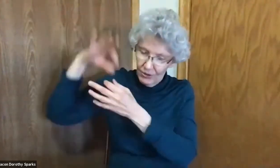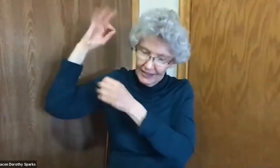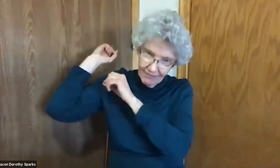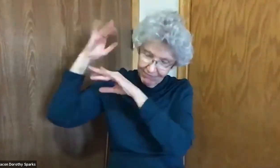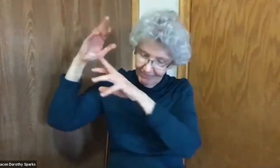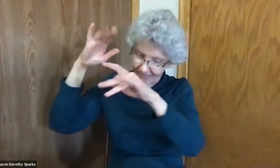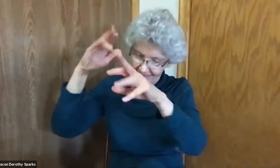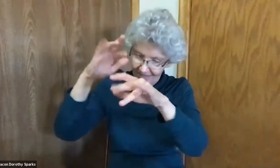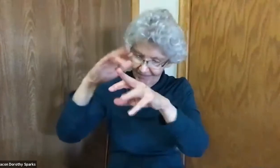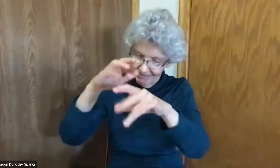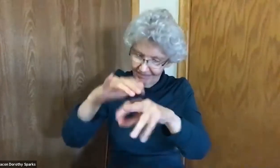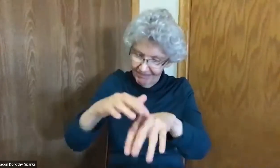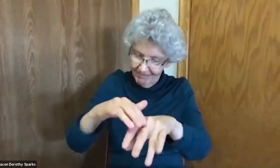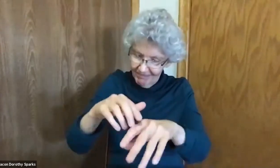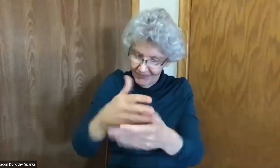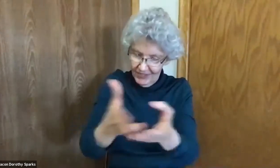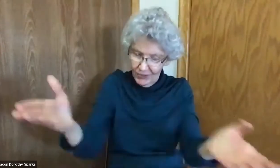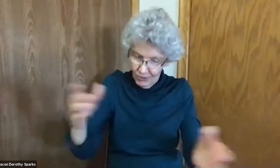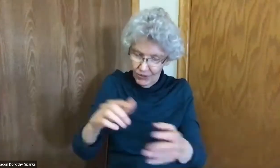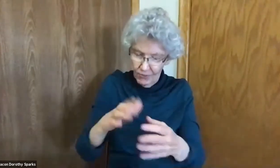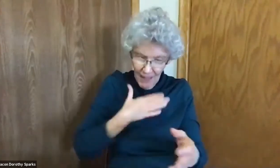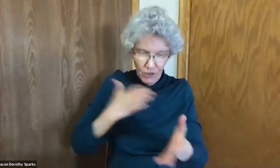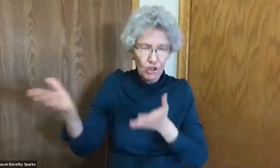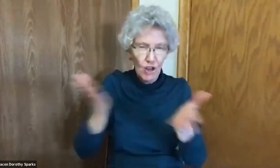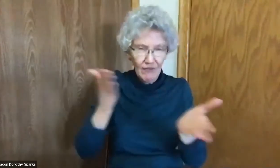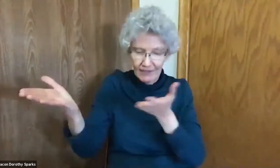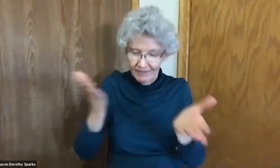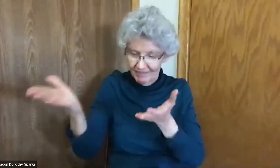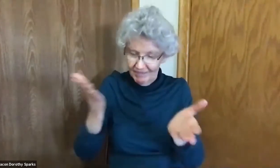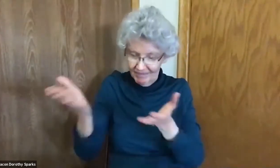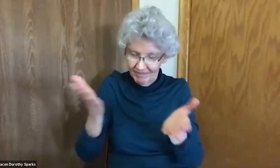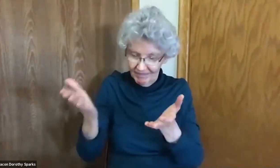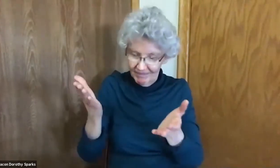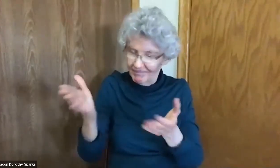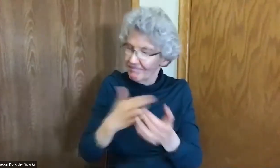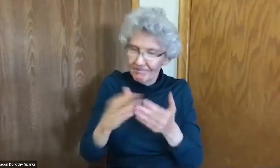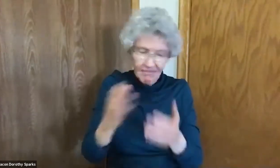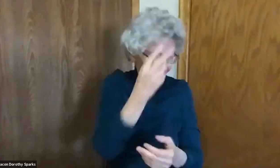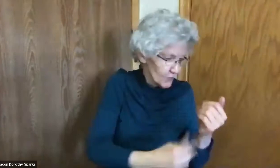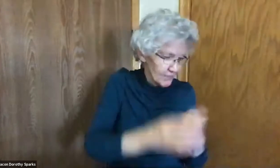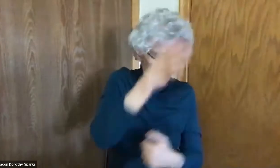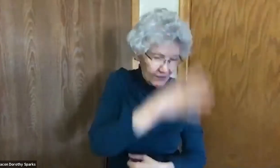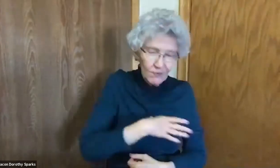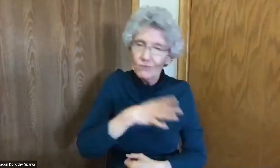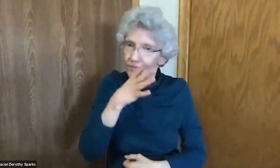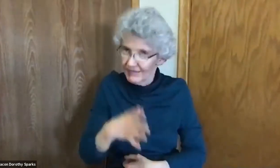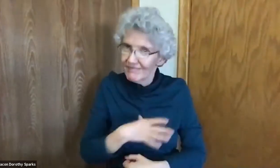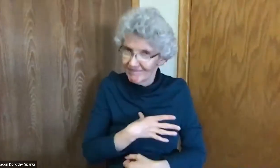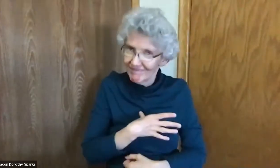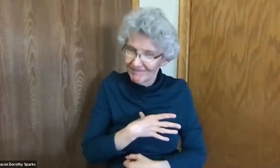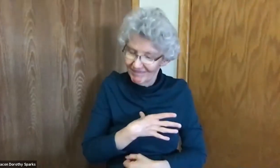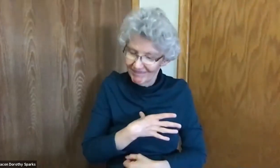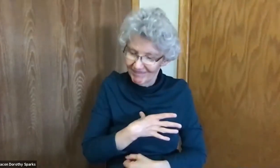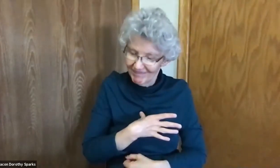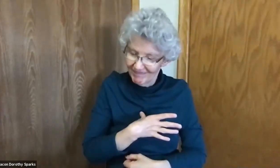see visions. In those days, I will also pour out my spirit on the male and female slaves.